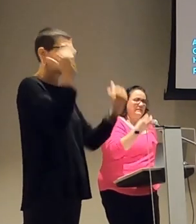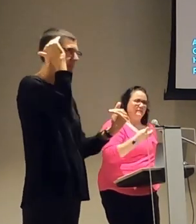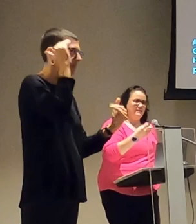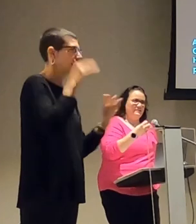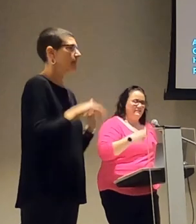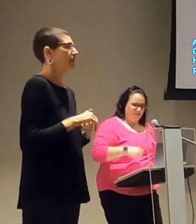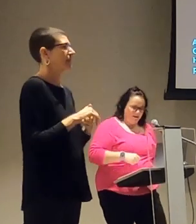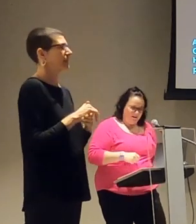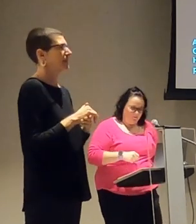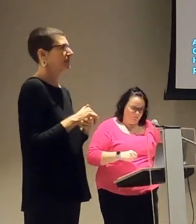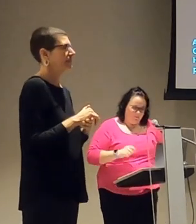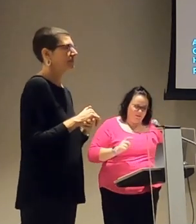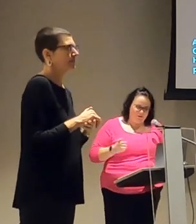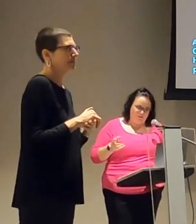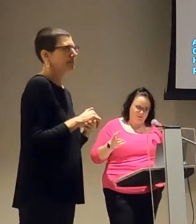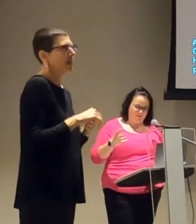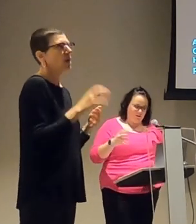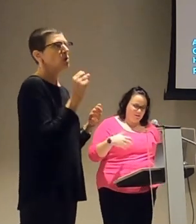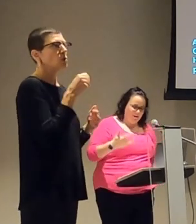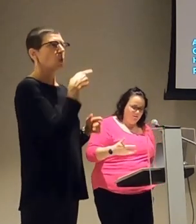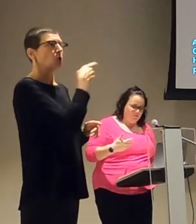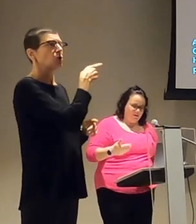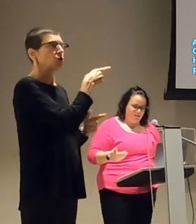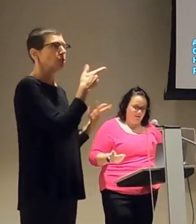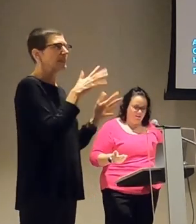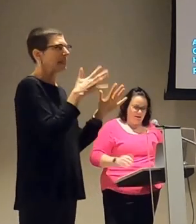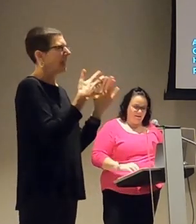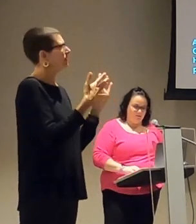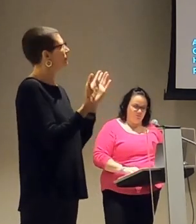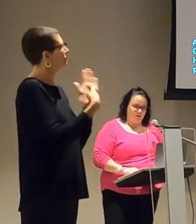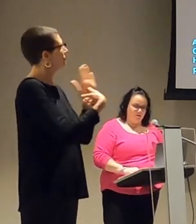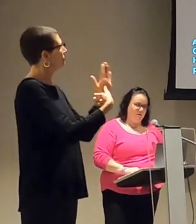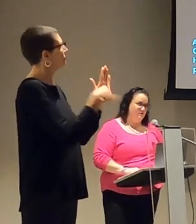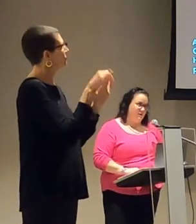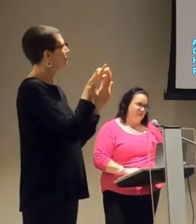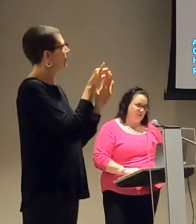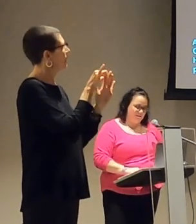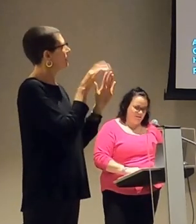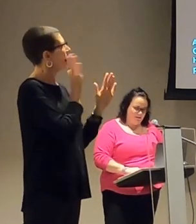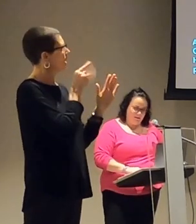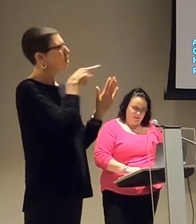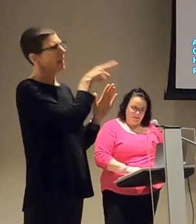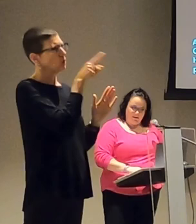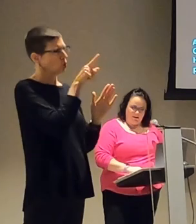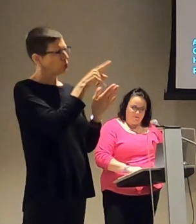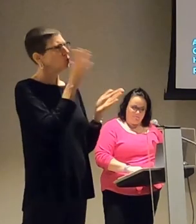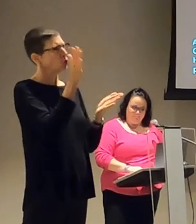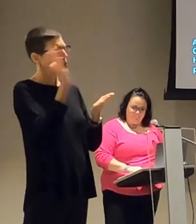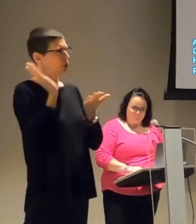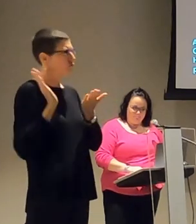know, analytics. And so she's kind of depicted here as the bringer of justice.